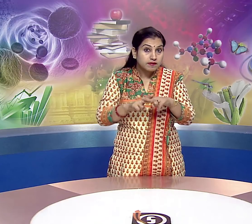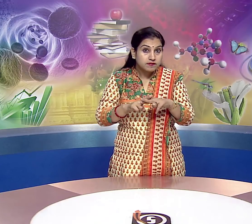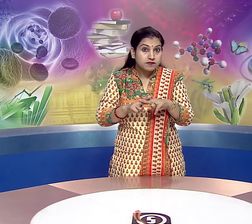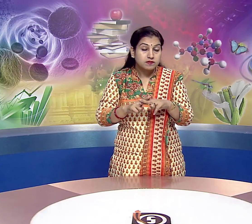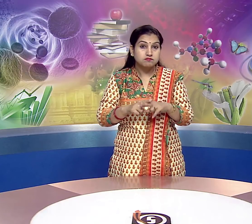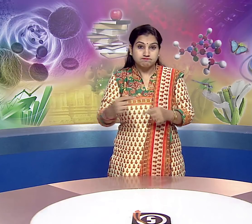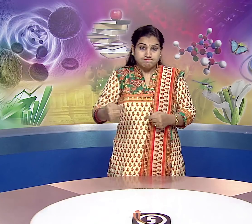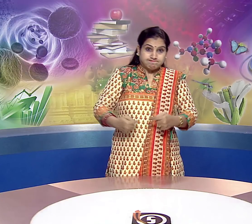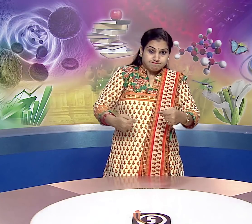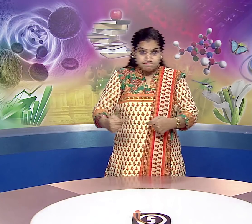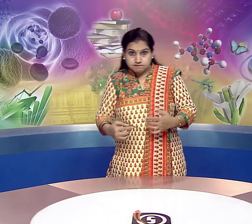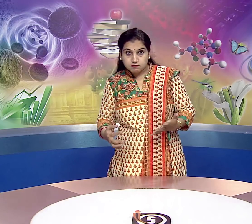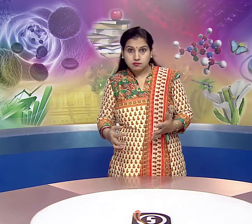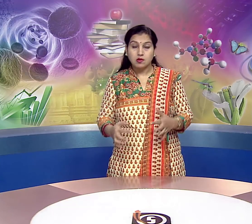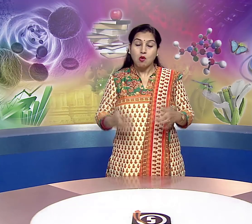provoked or feel